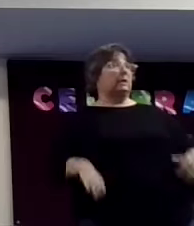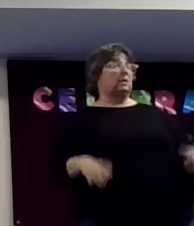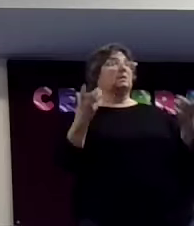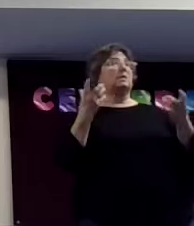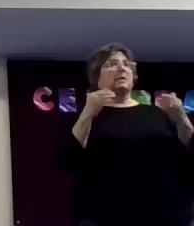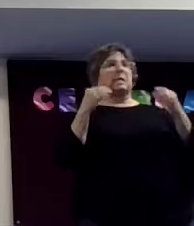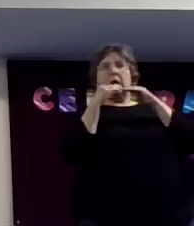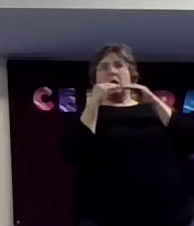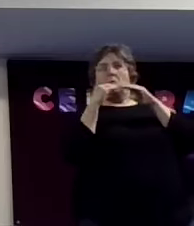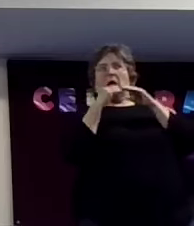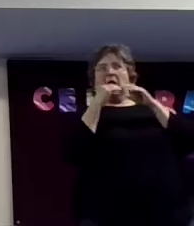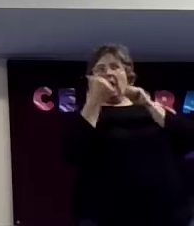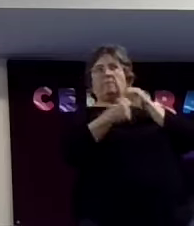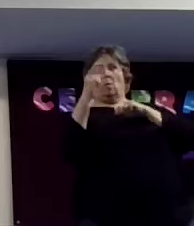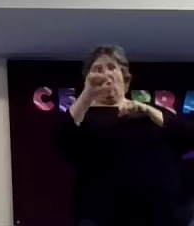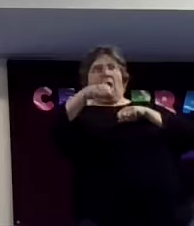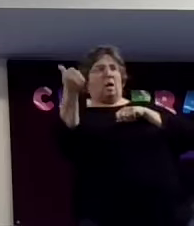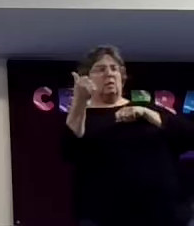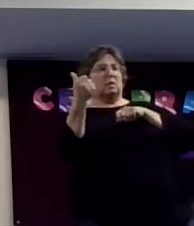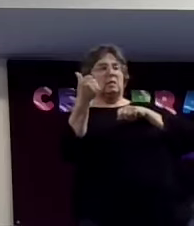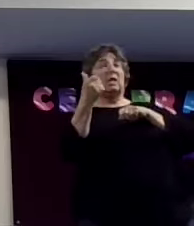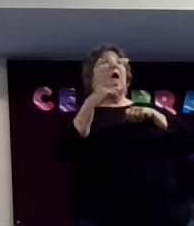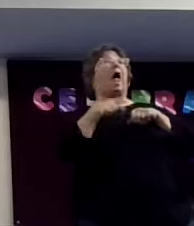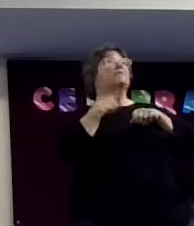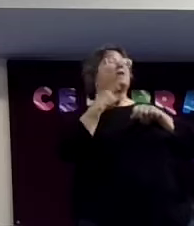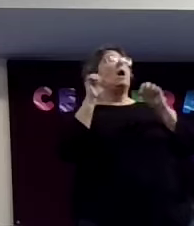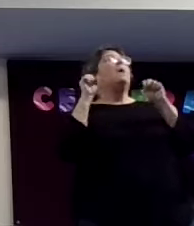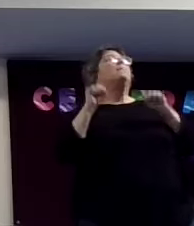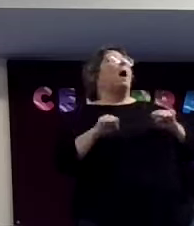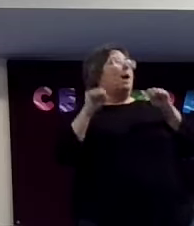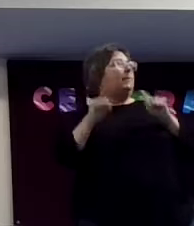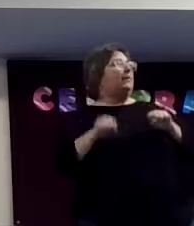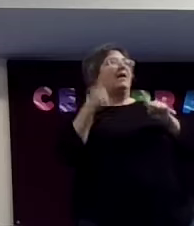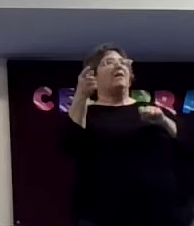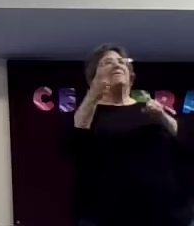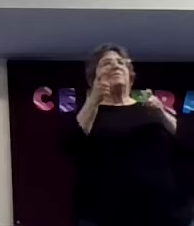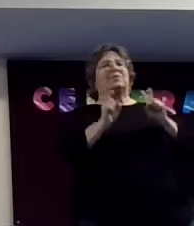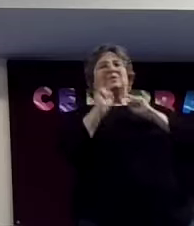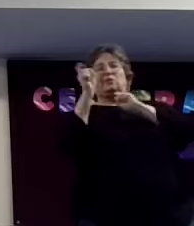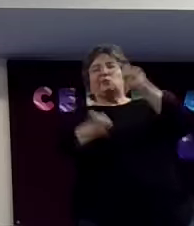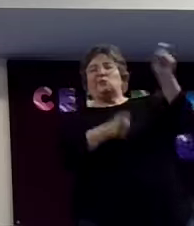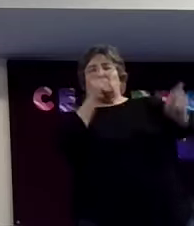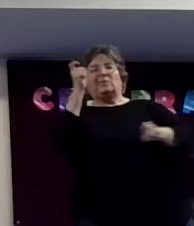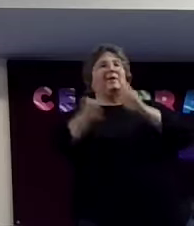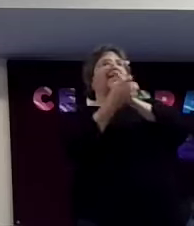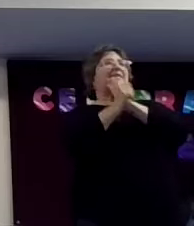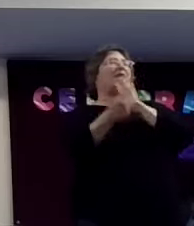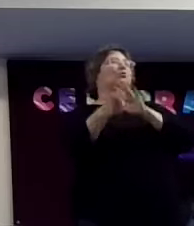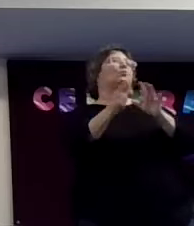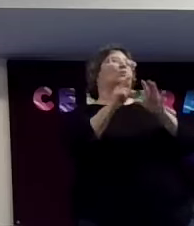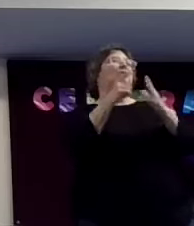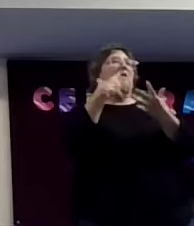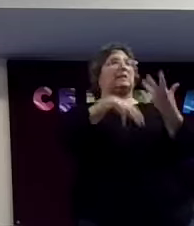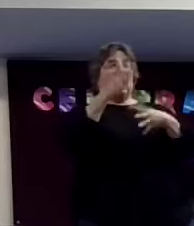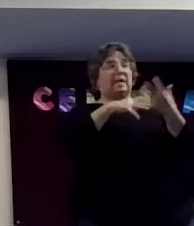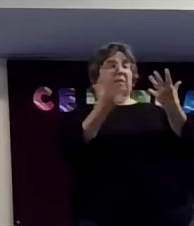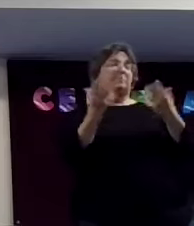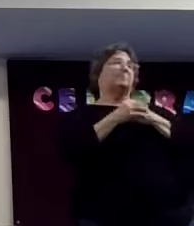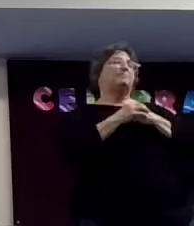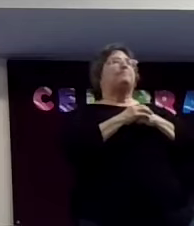citizens, equal to everyone else in the sense of having the possibility of contributing their talents to society as a